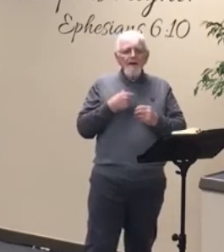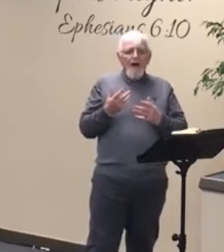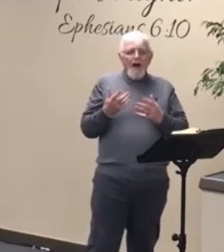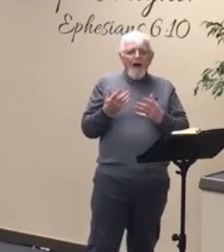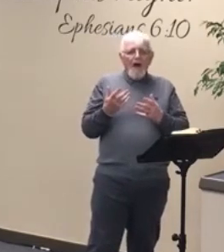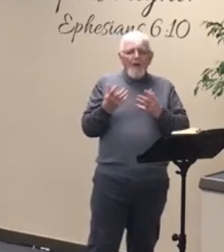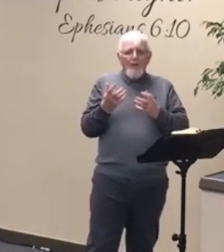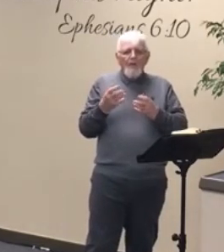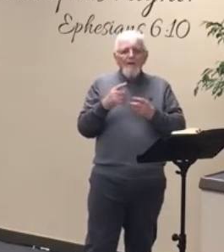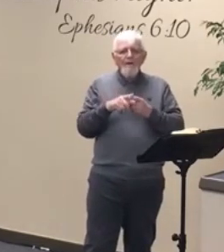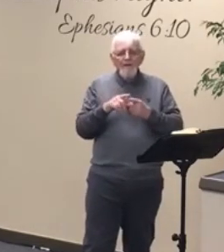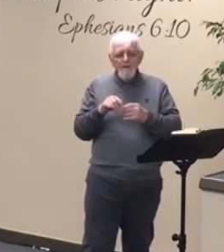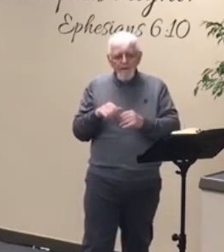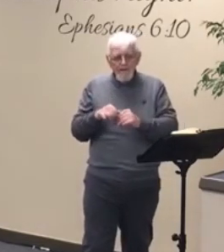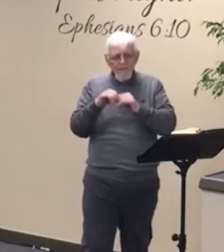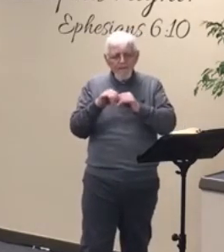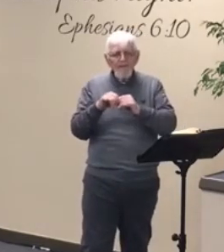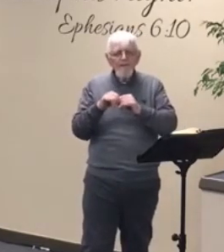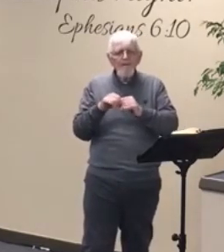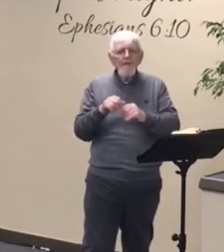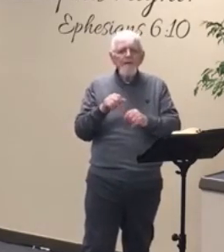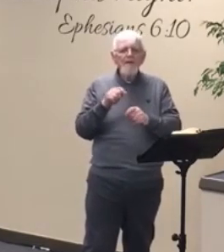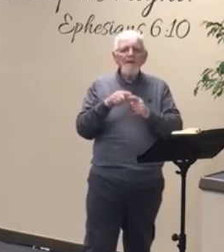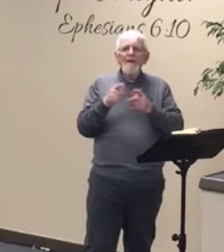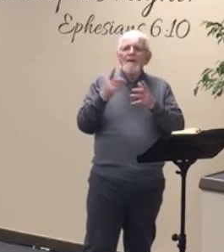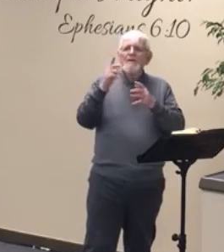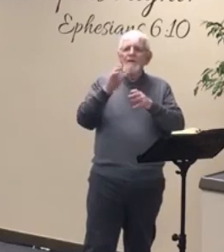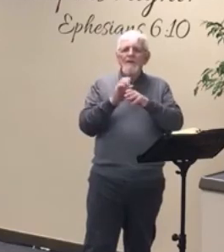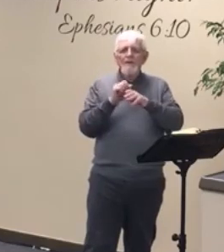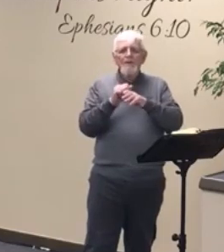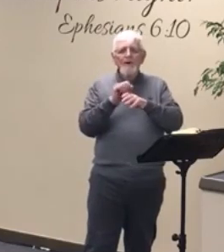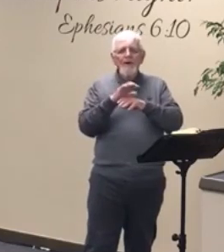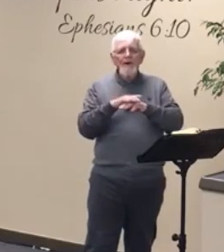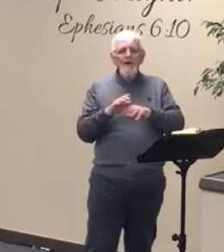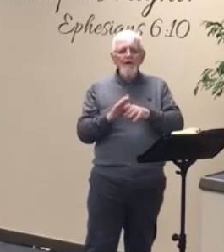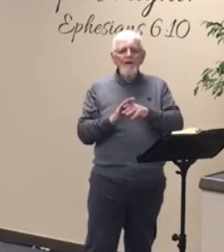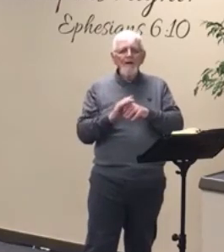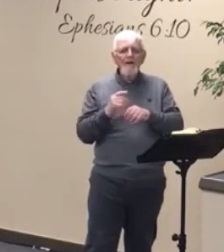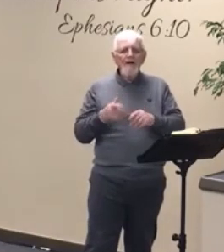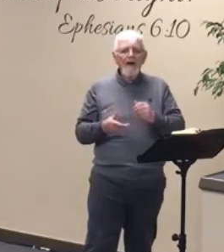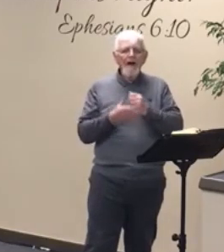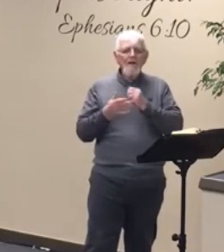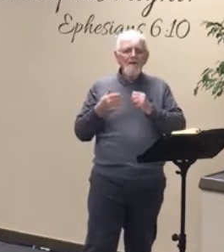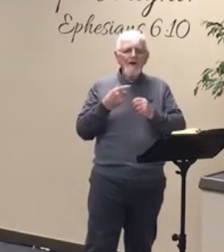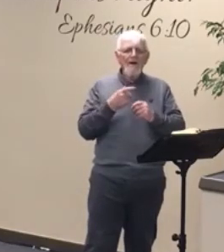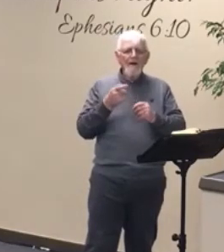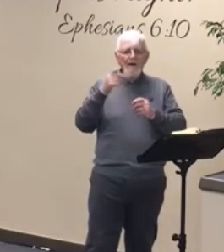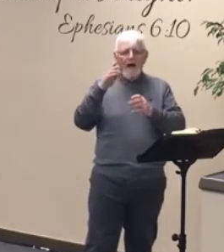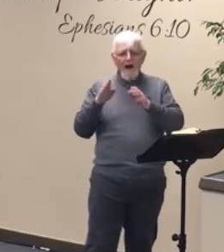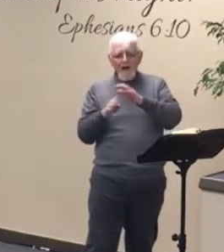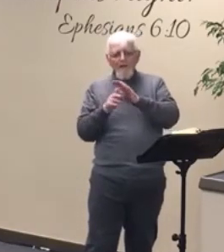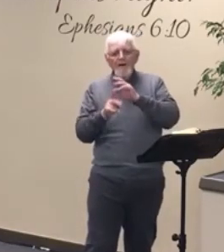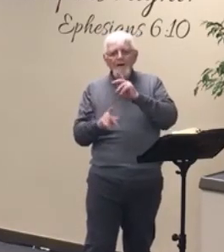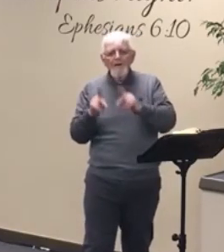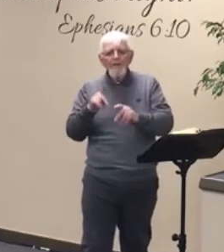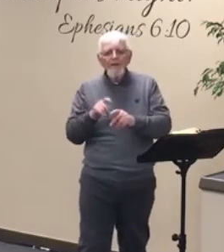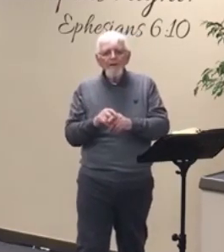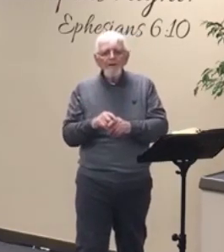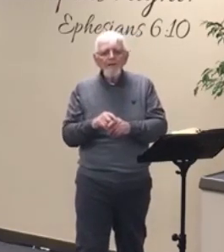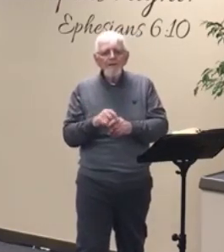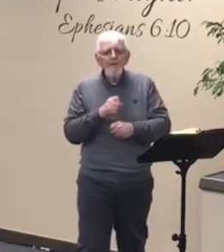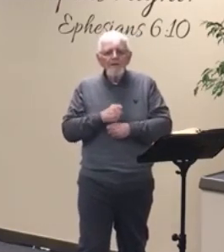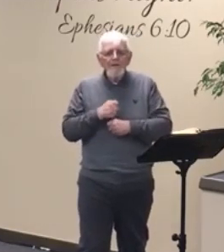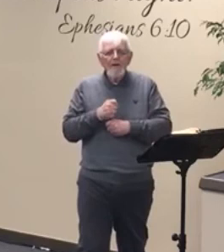stay there in the vice while it gets worked on. And Lord, I ask that you please help us to be a humble people and a contrite